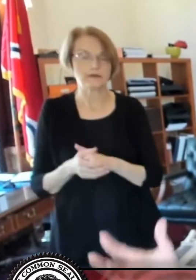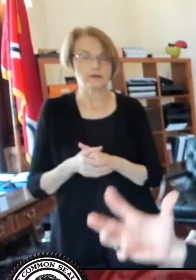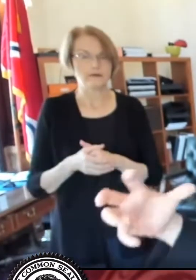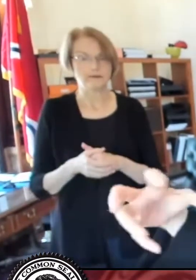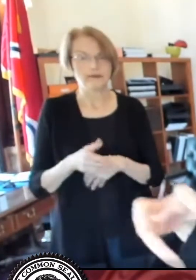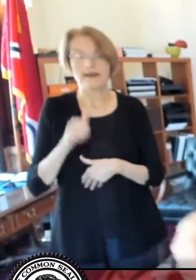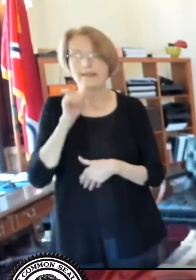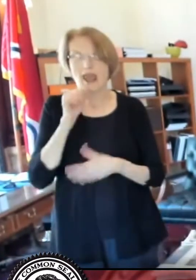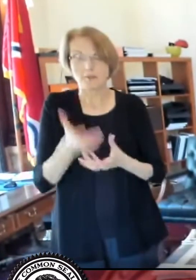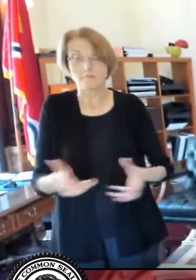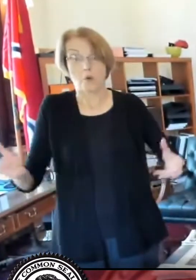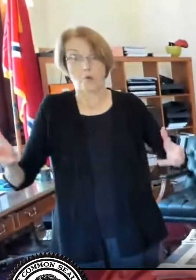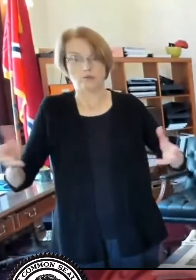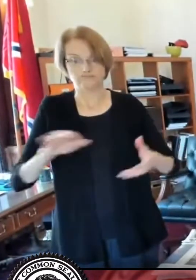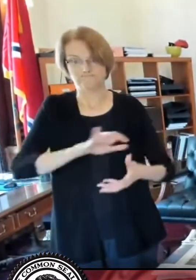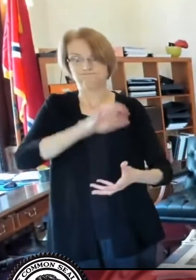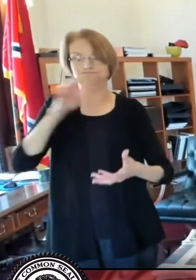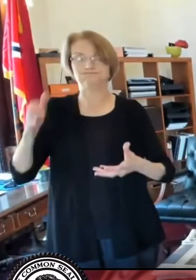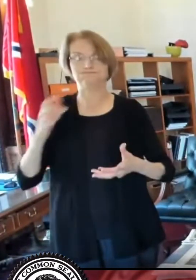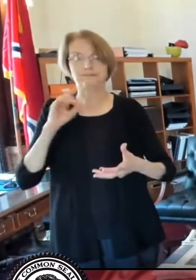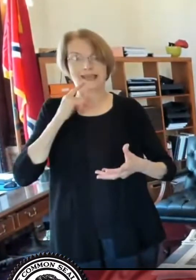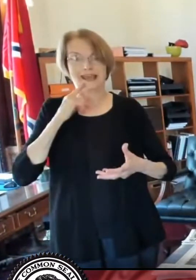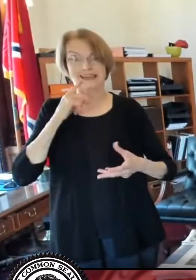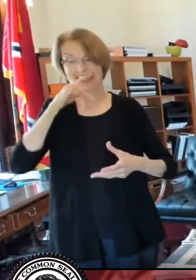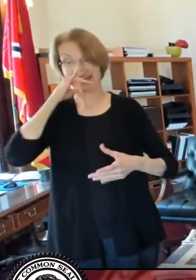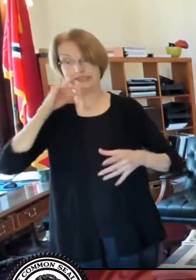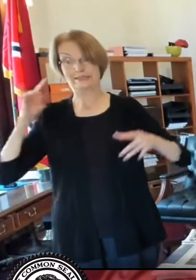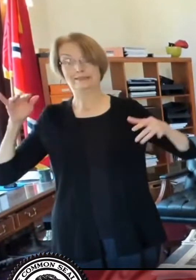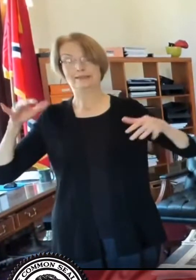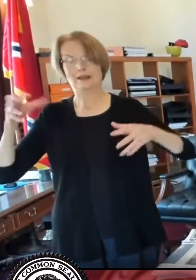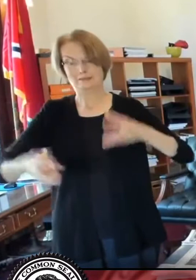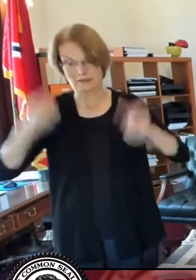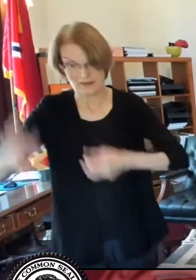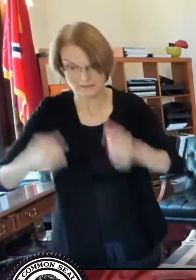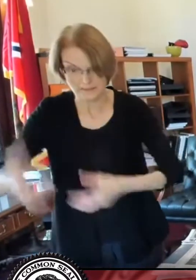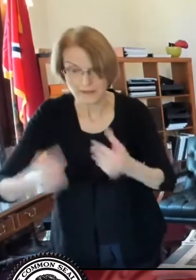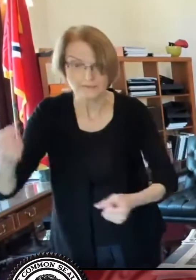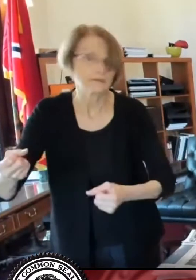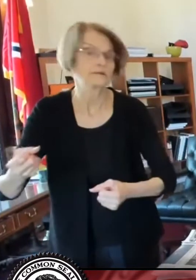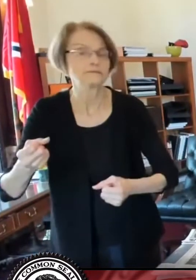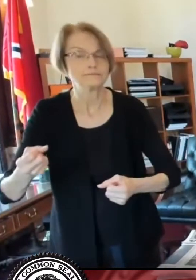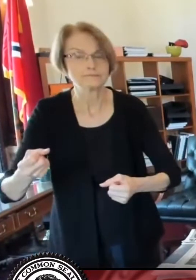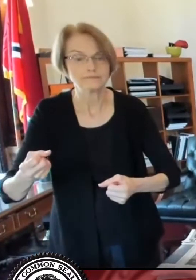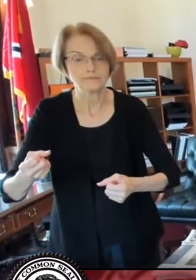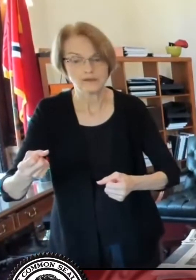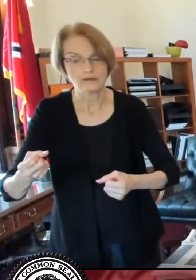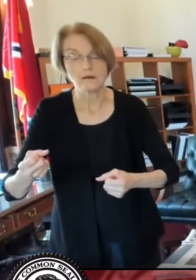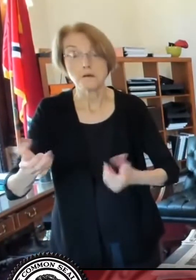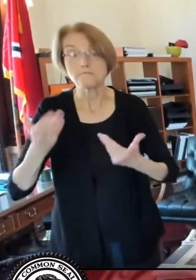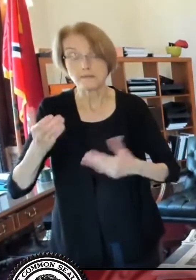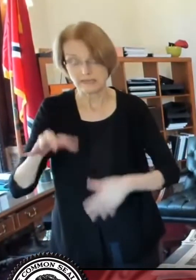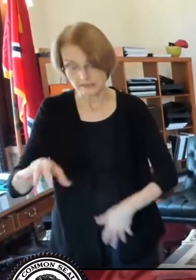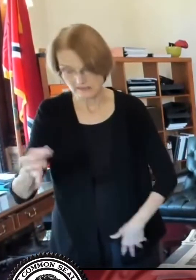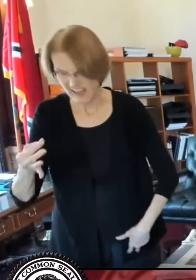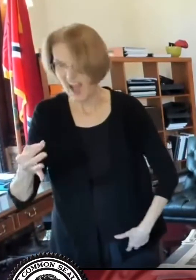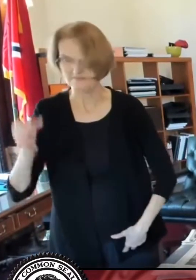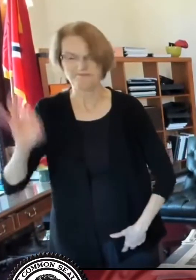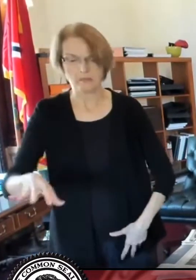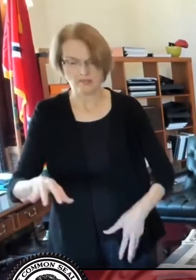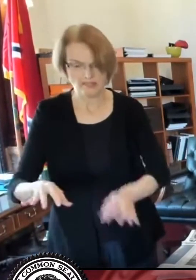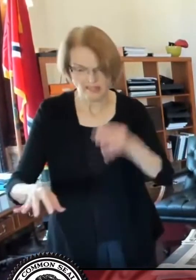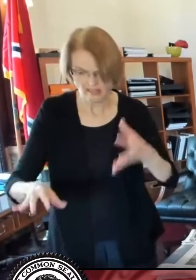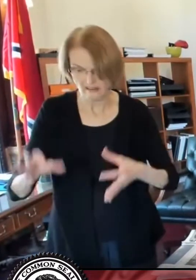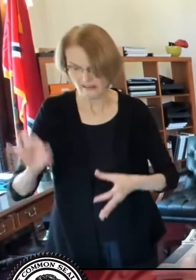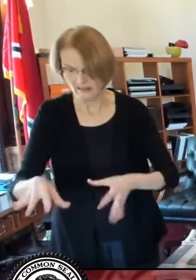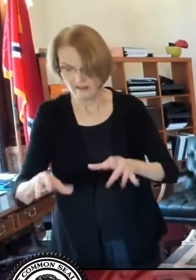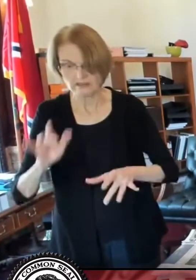kids just, put their hand in a big old bowl of candy and take out the one, oh, they don't like that one, so they put a couple back and they